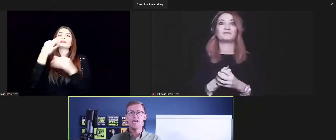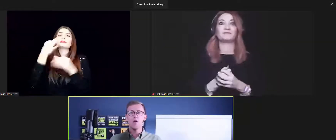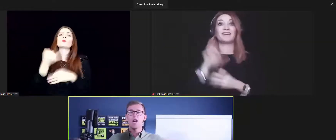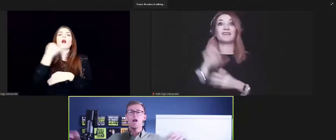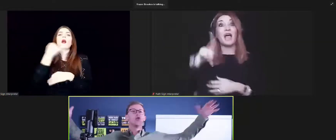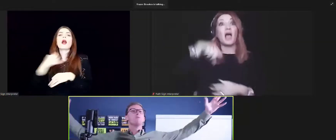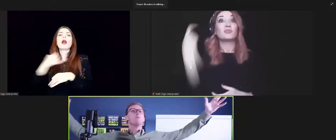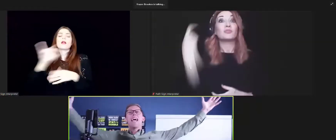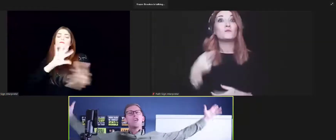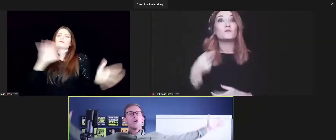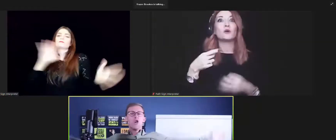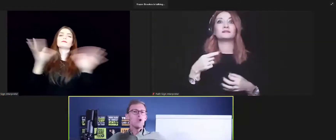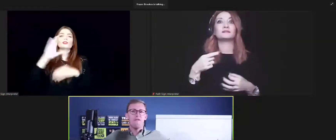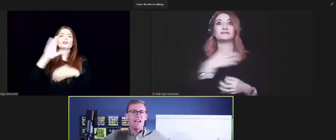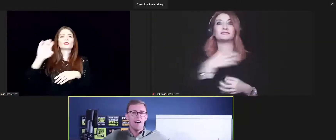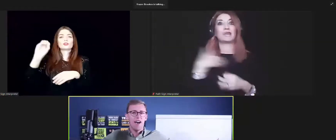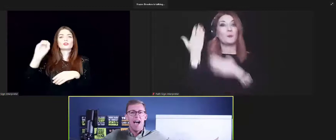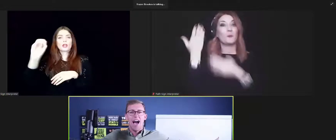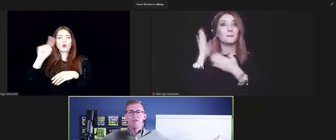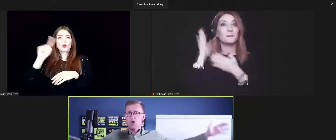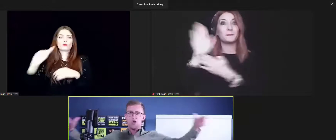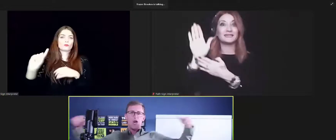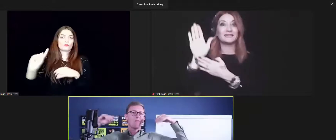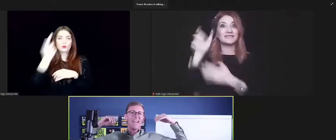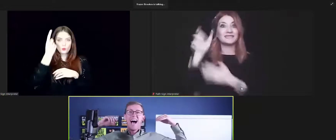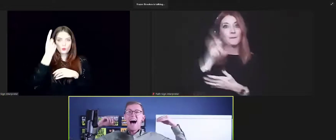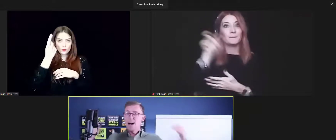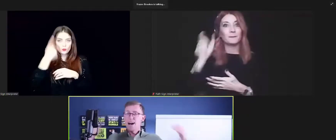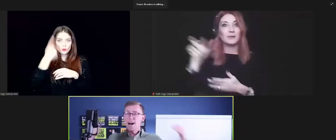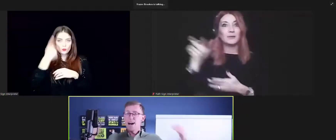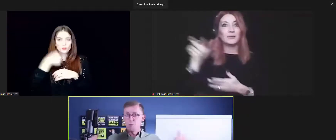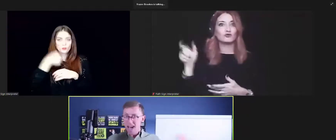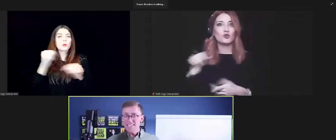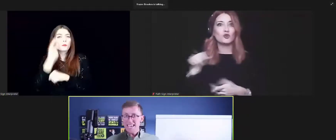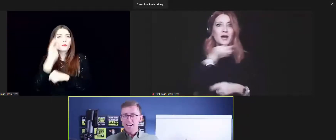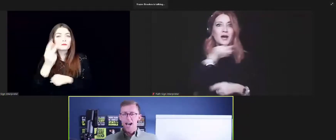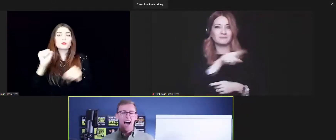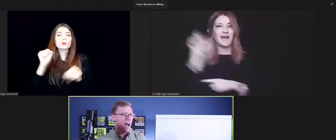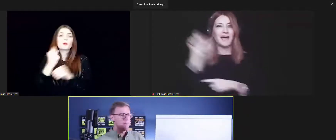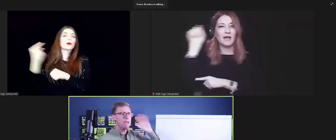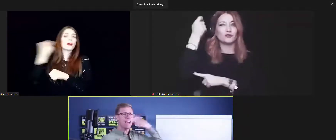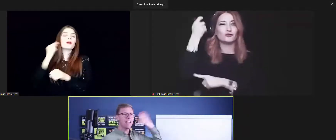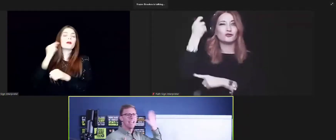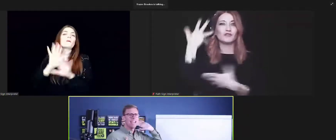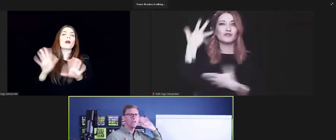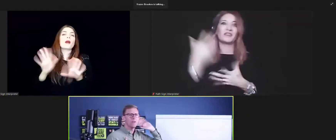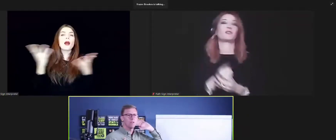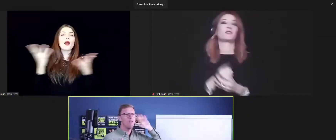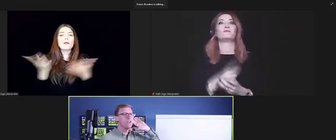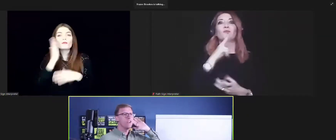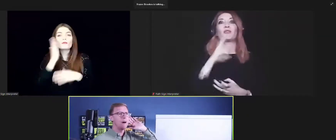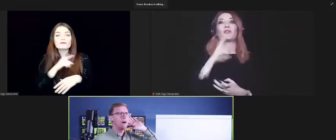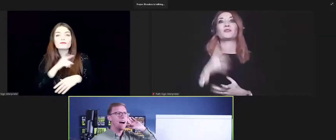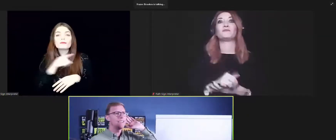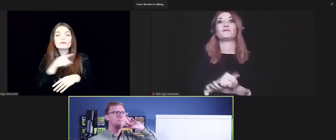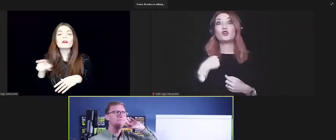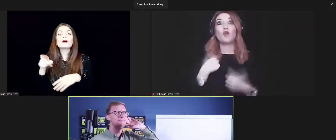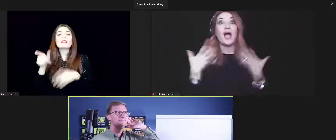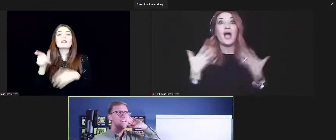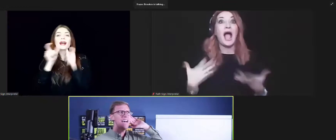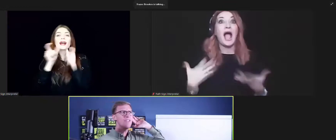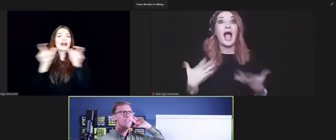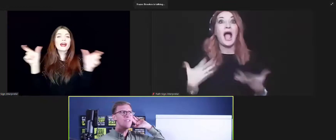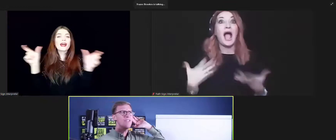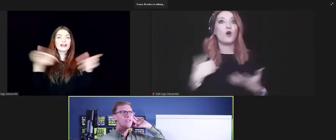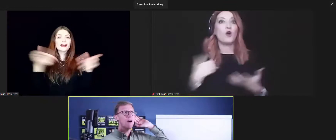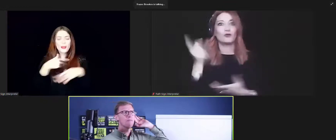you, do me a huge favor and just shout, I'm ready. And then maybe I can hear you because I'm over in Dubai. Yeah,